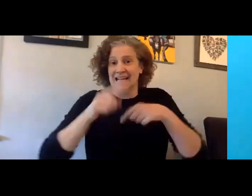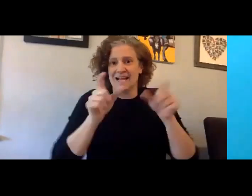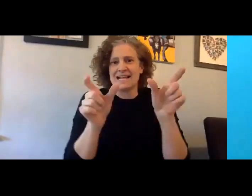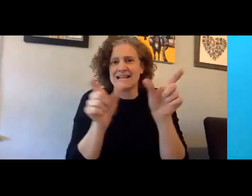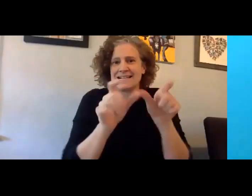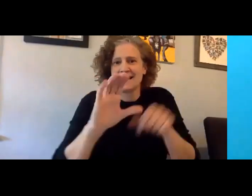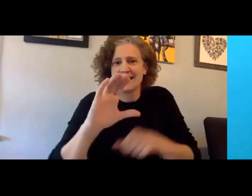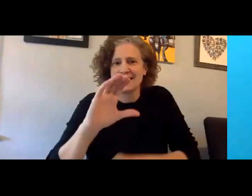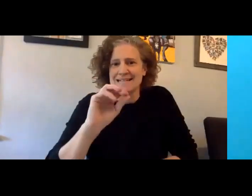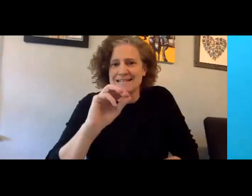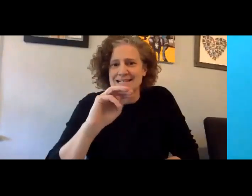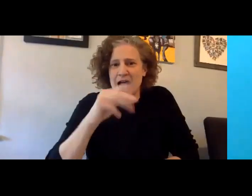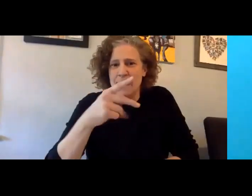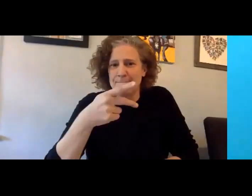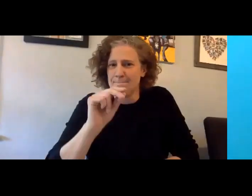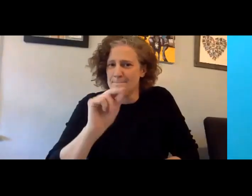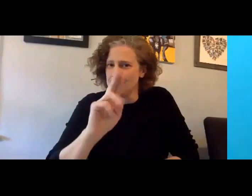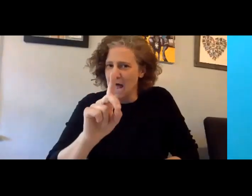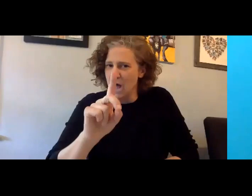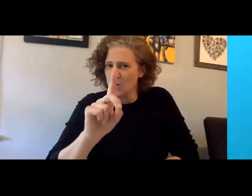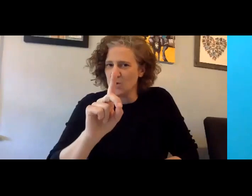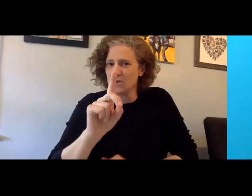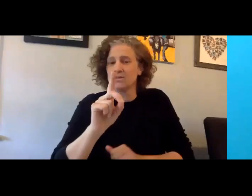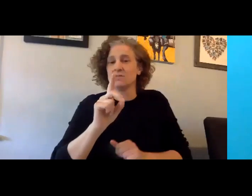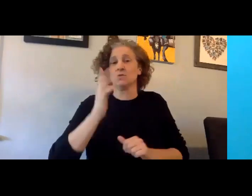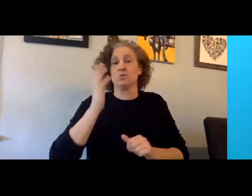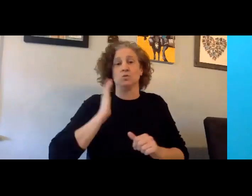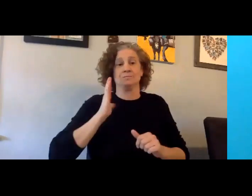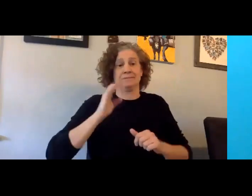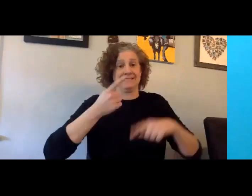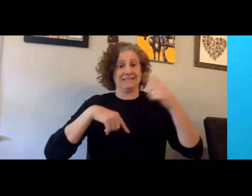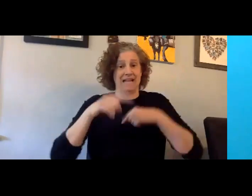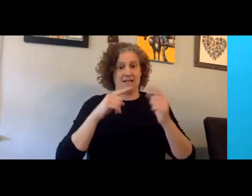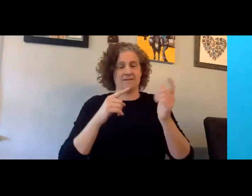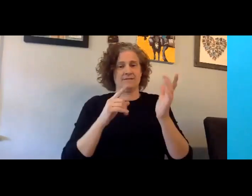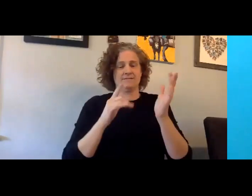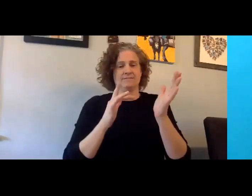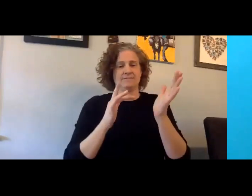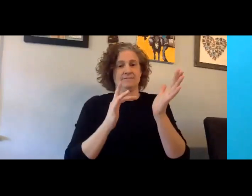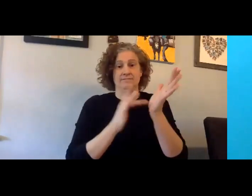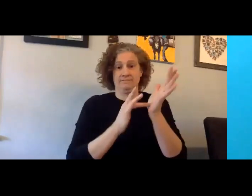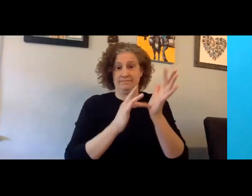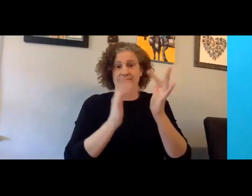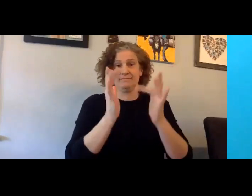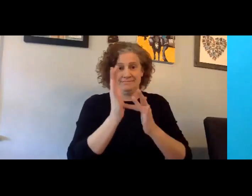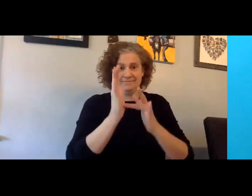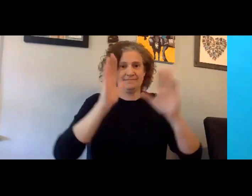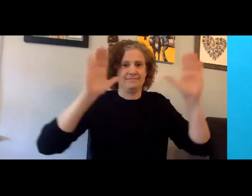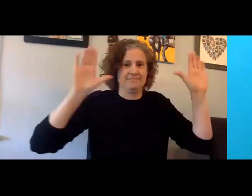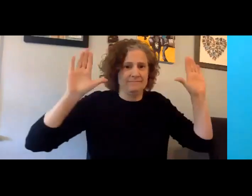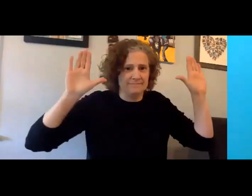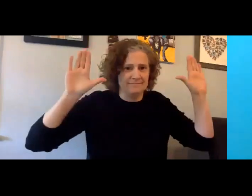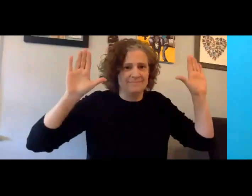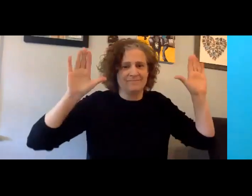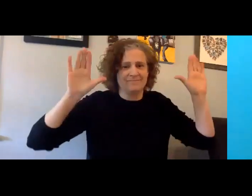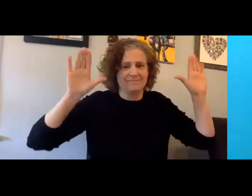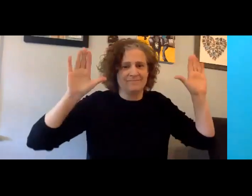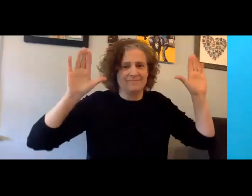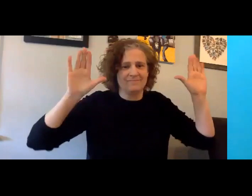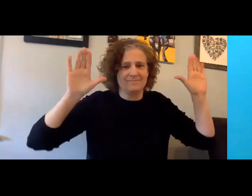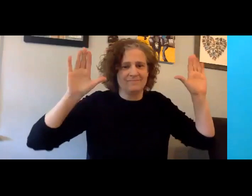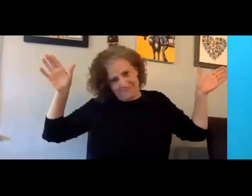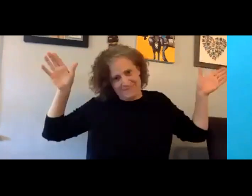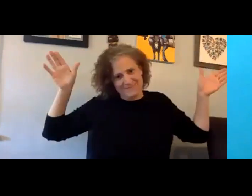the original sign is a compound. It used to be signs like this,